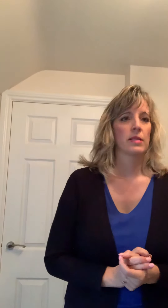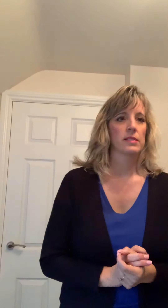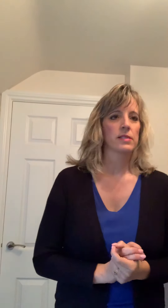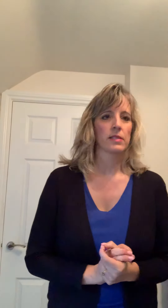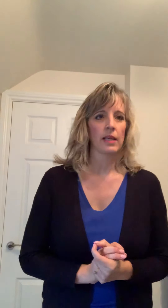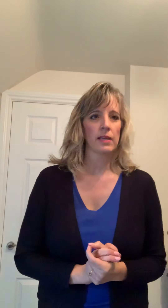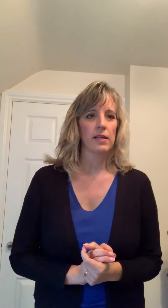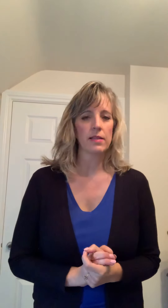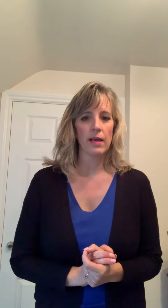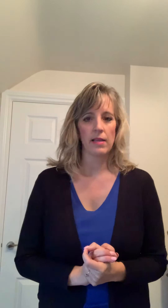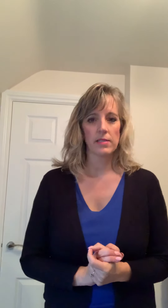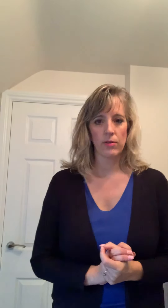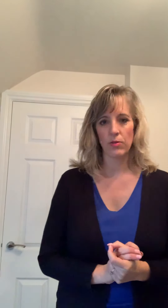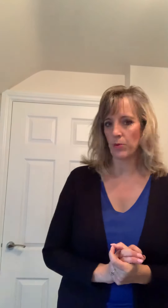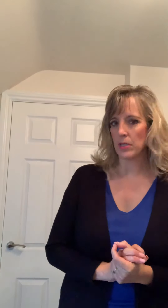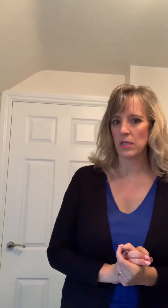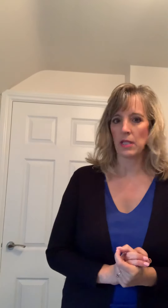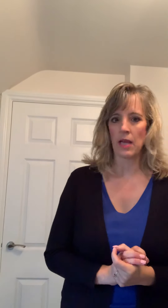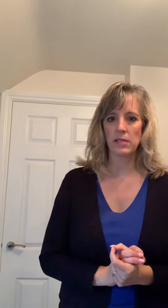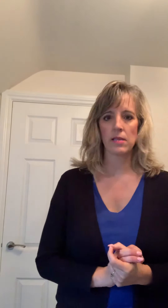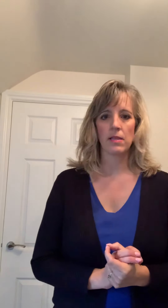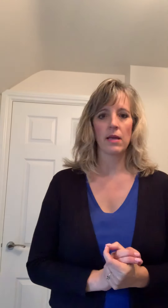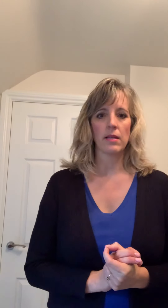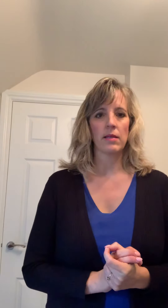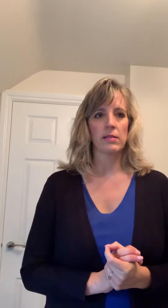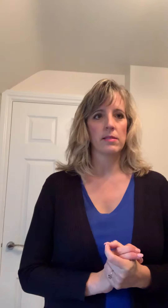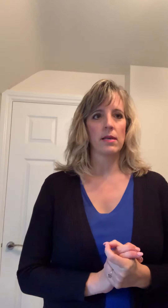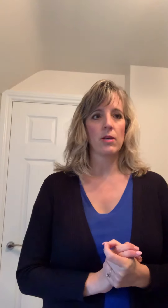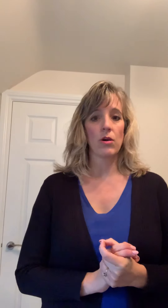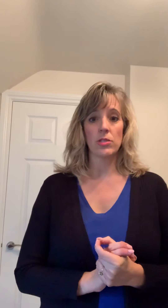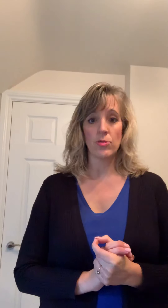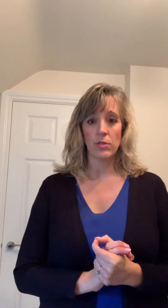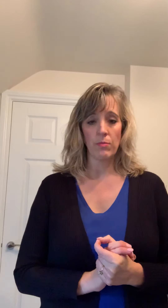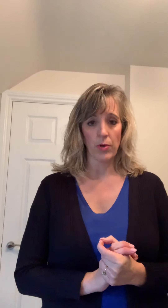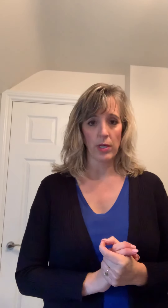This is the Lakenheath ASL 3 class that is done on Tuesday mornings.